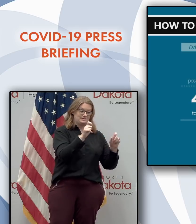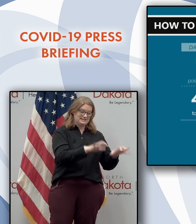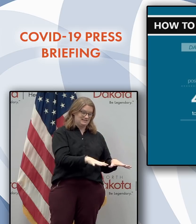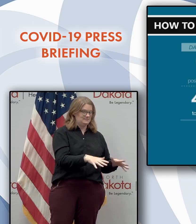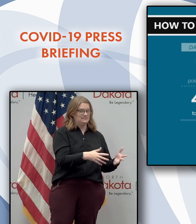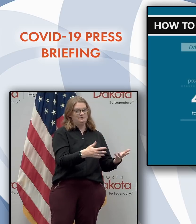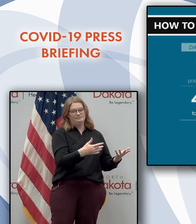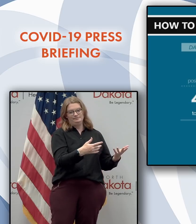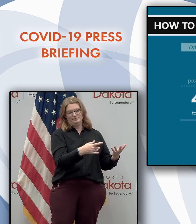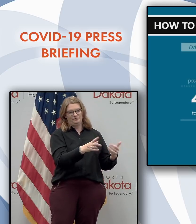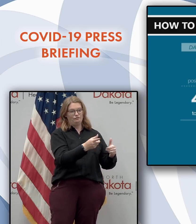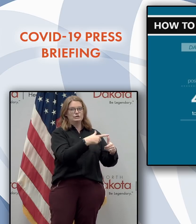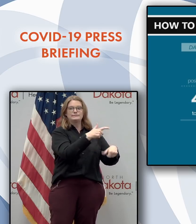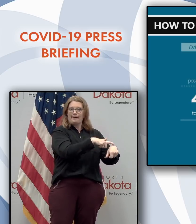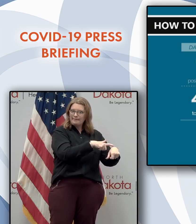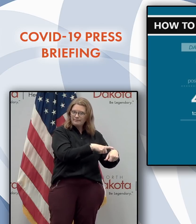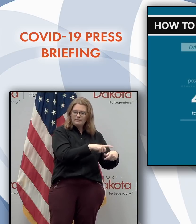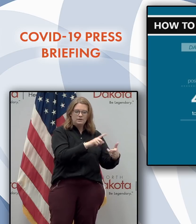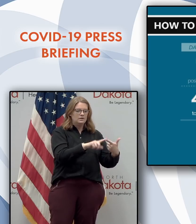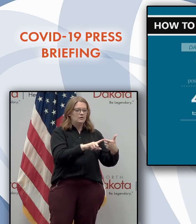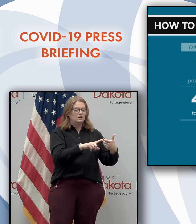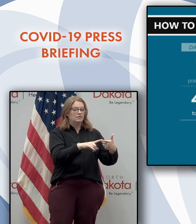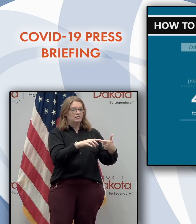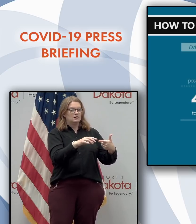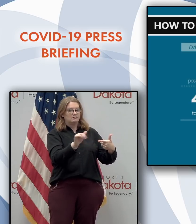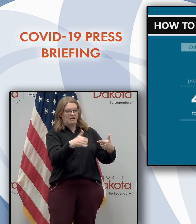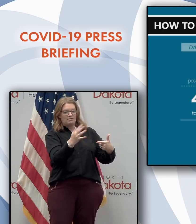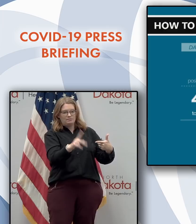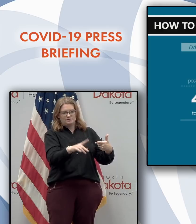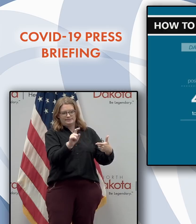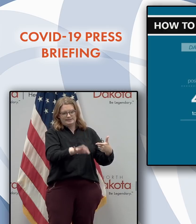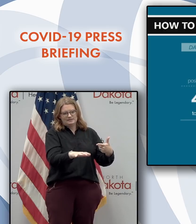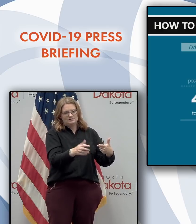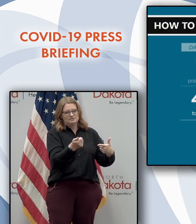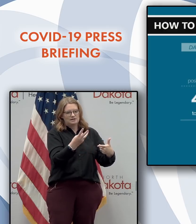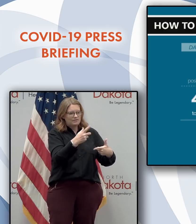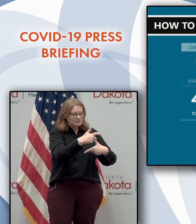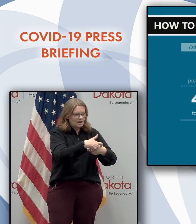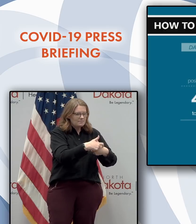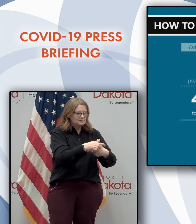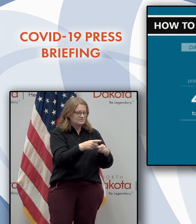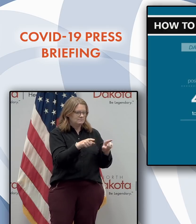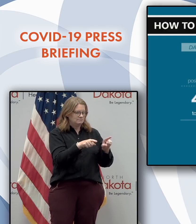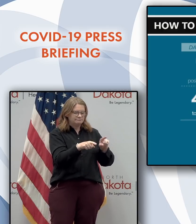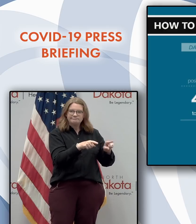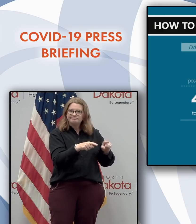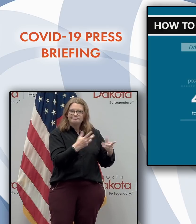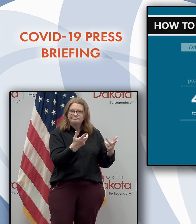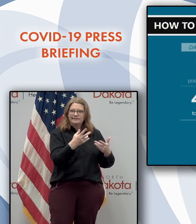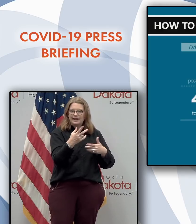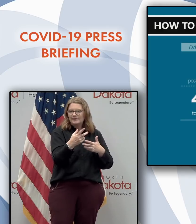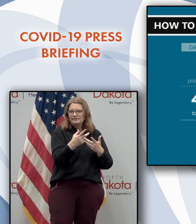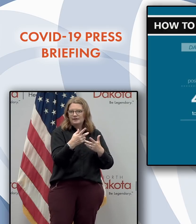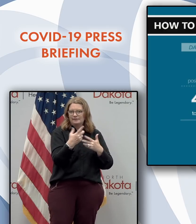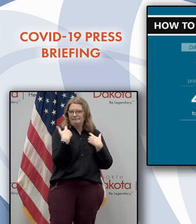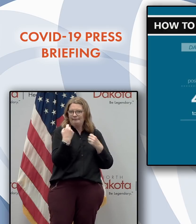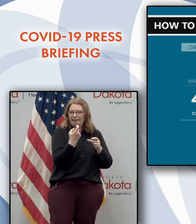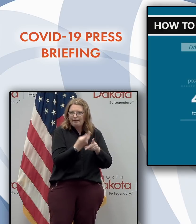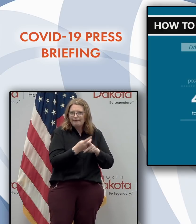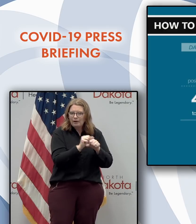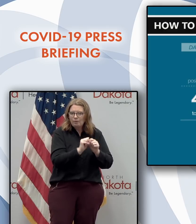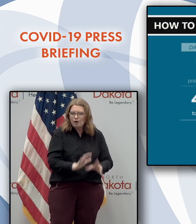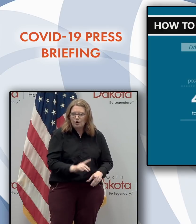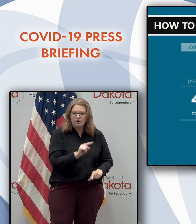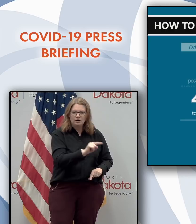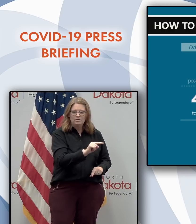tested never before in their lives, or someone who's been tested several times in their lives, like a high-risk healthcare worker, if